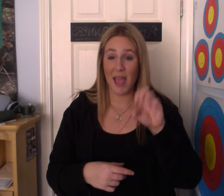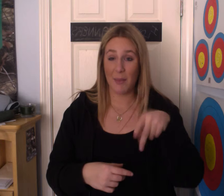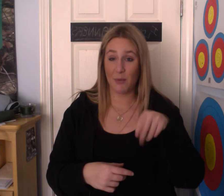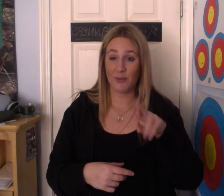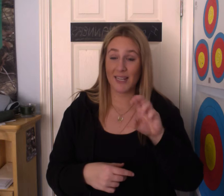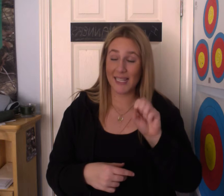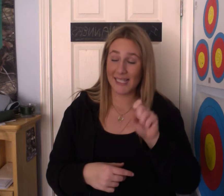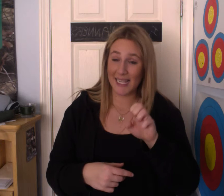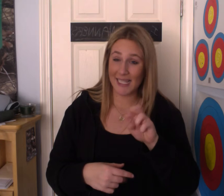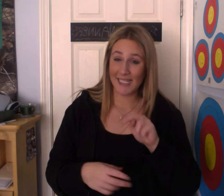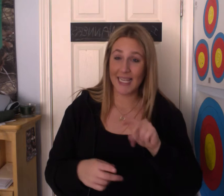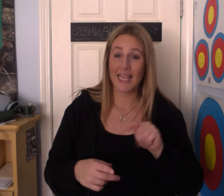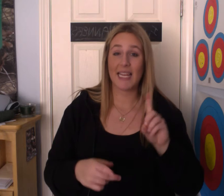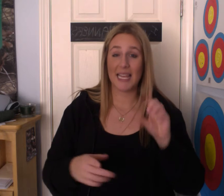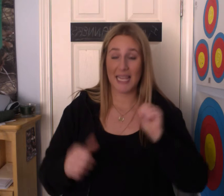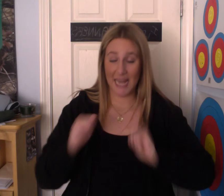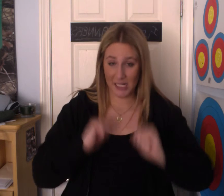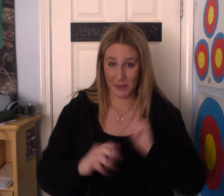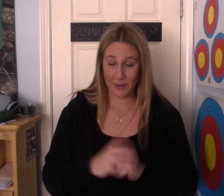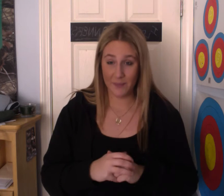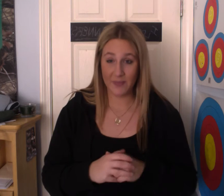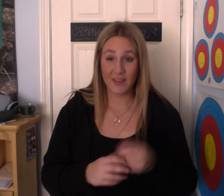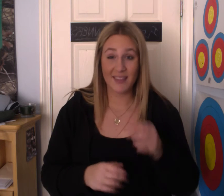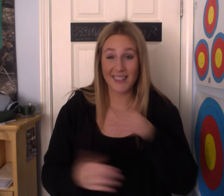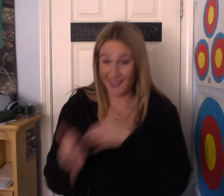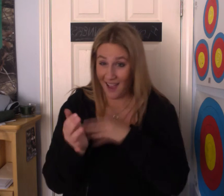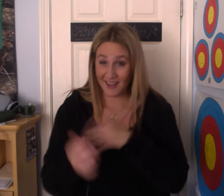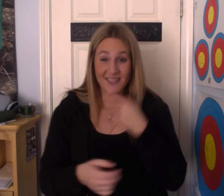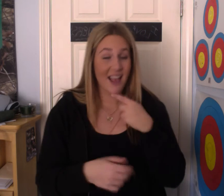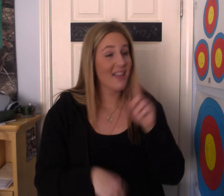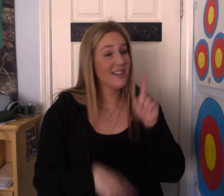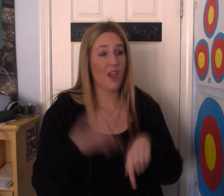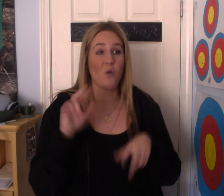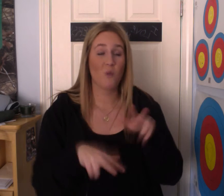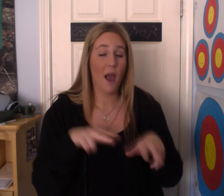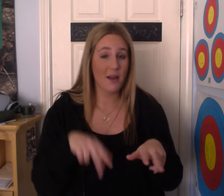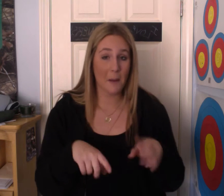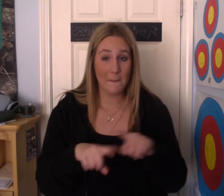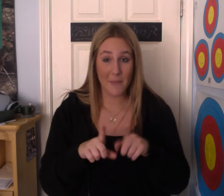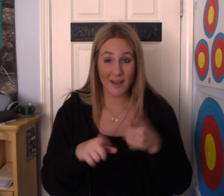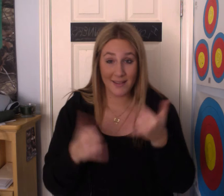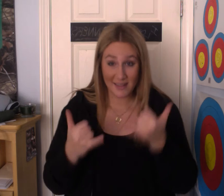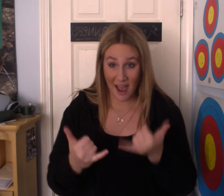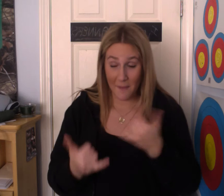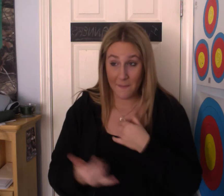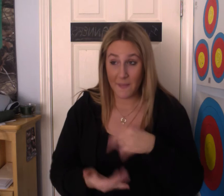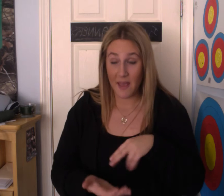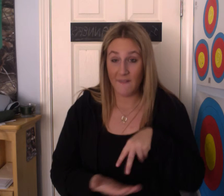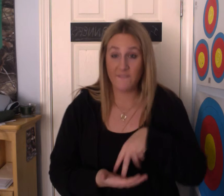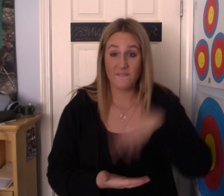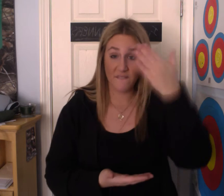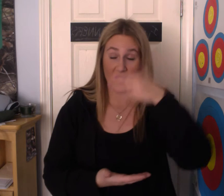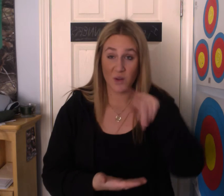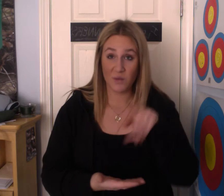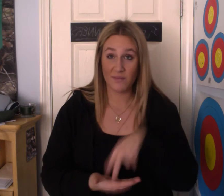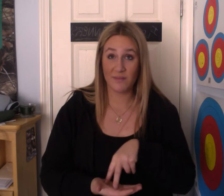doctor said that I wouldn't walk, but I am here in front of you. However, if I grew up with social media, I don't think I would